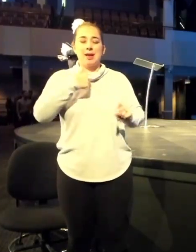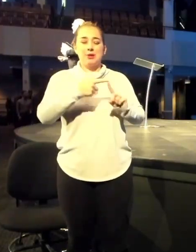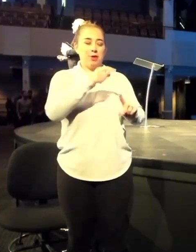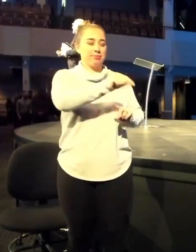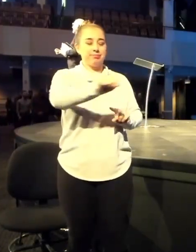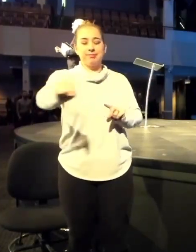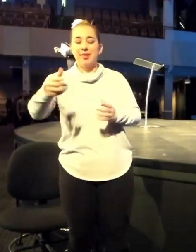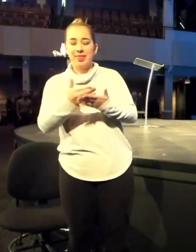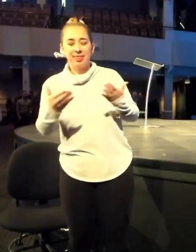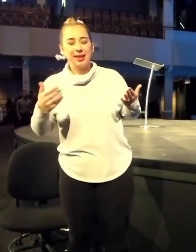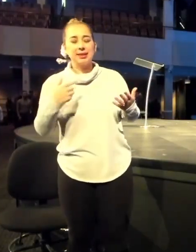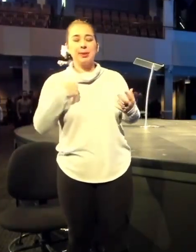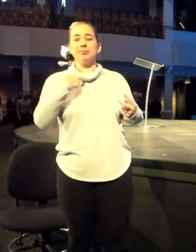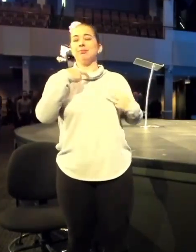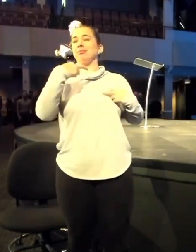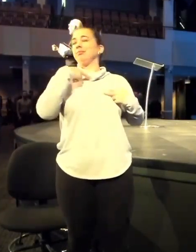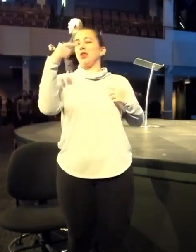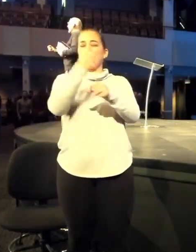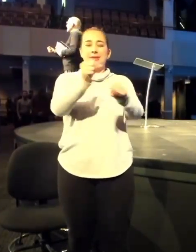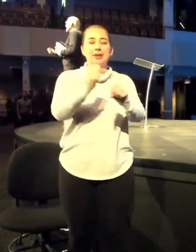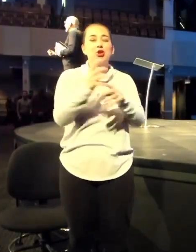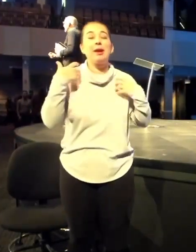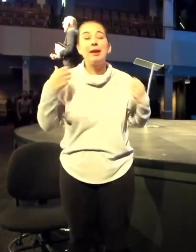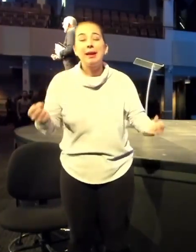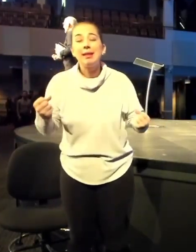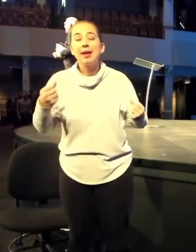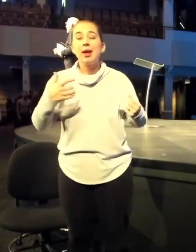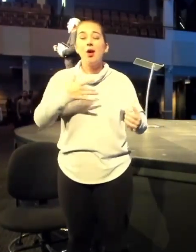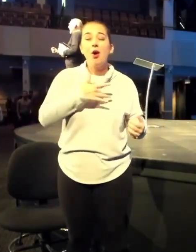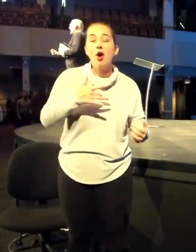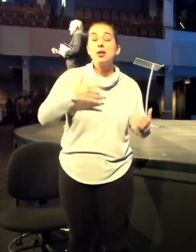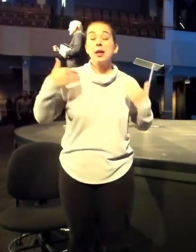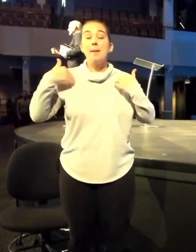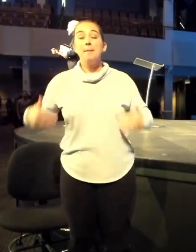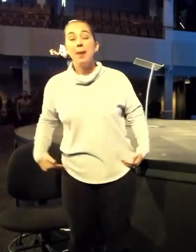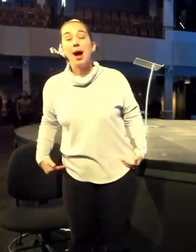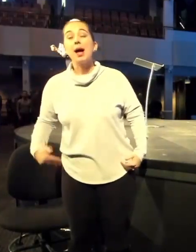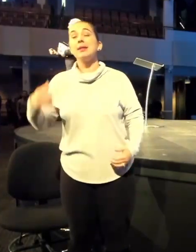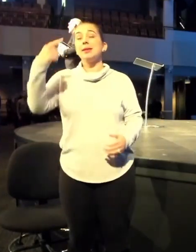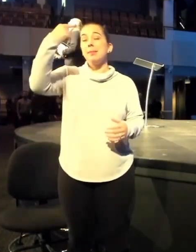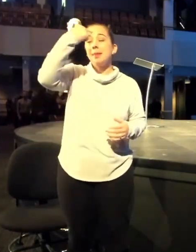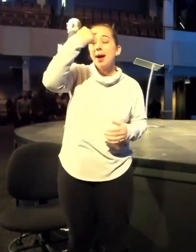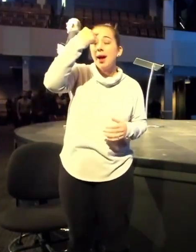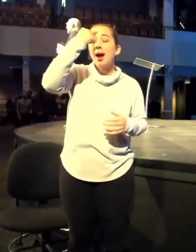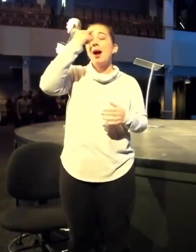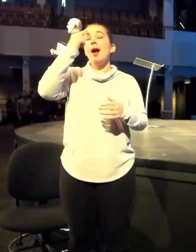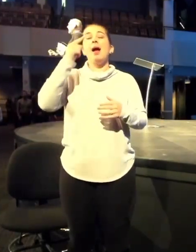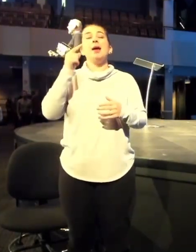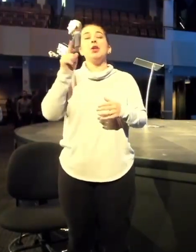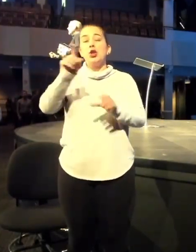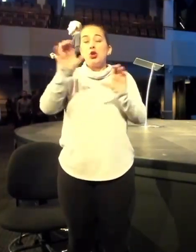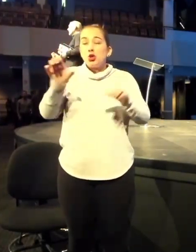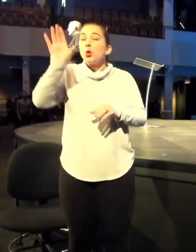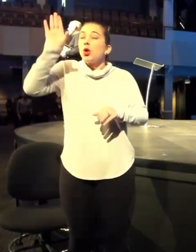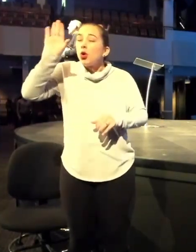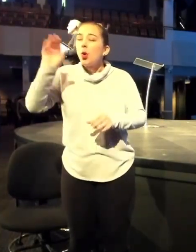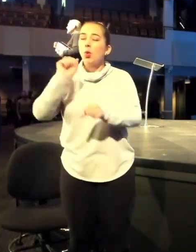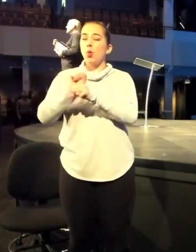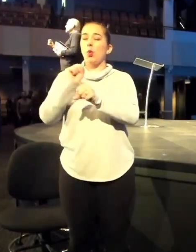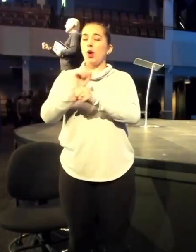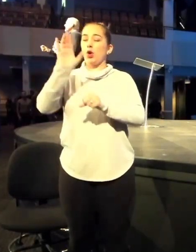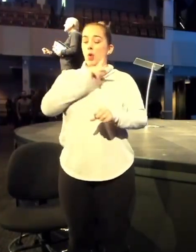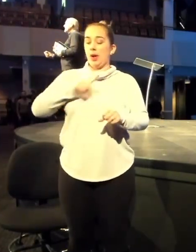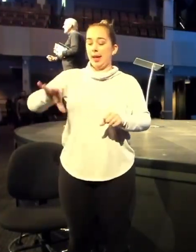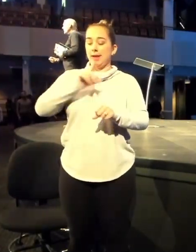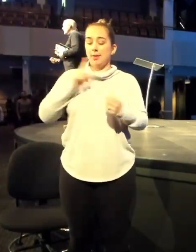captive. You're healing hearts today, you're healing bodies today, you're healing minds in this place today. Lord, you're doing your work. Your kingdom is